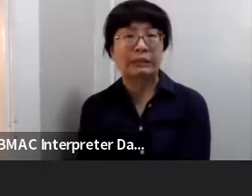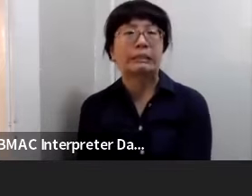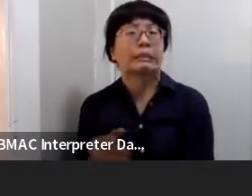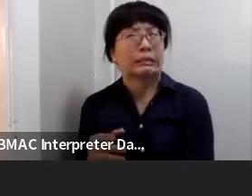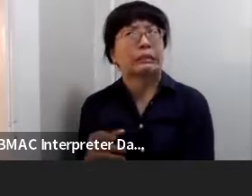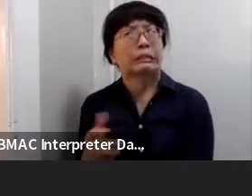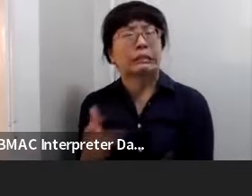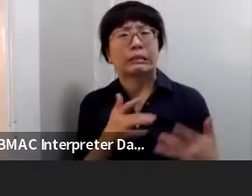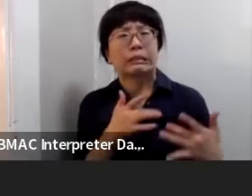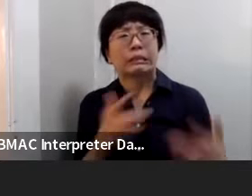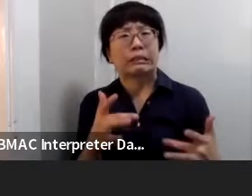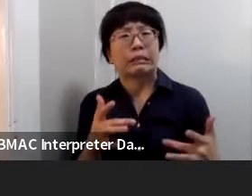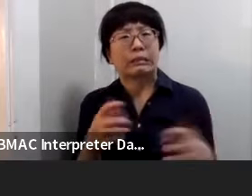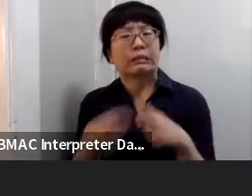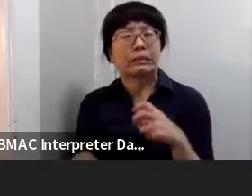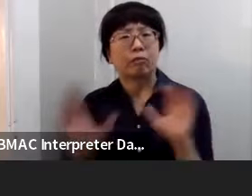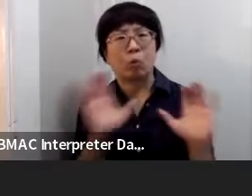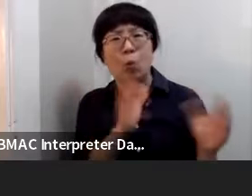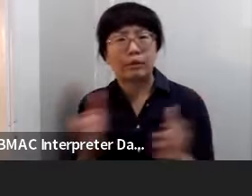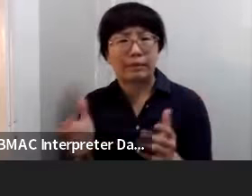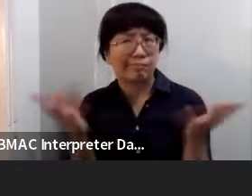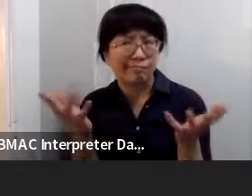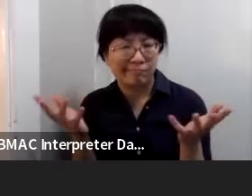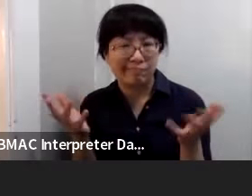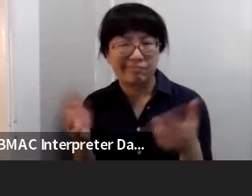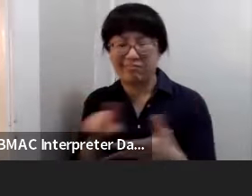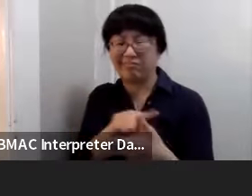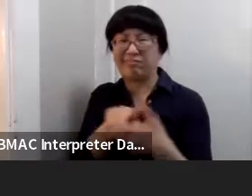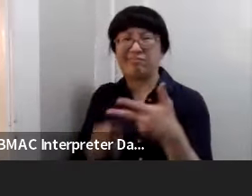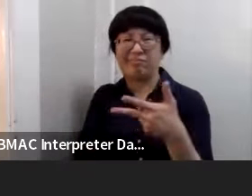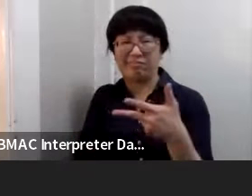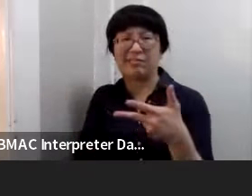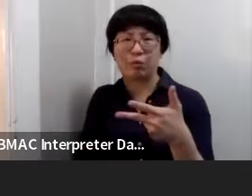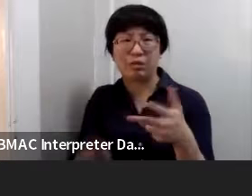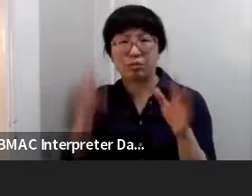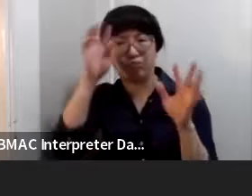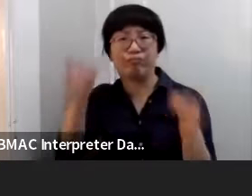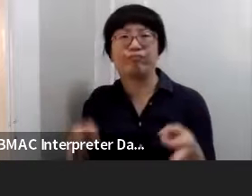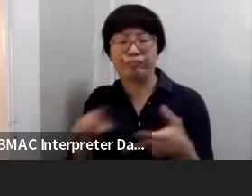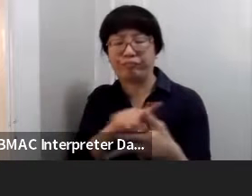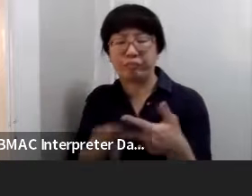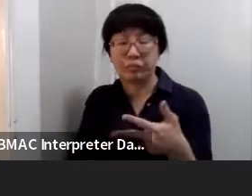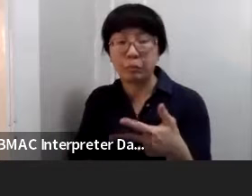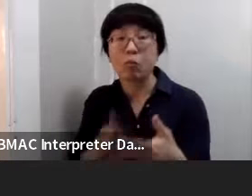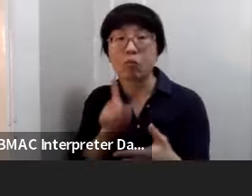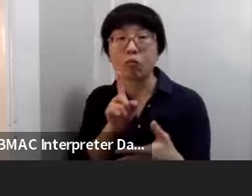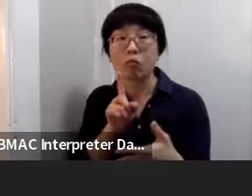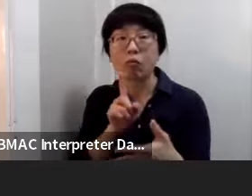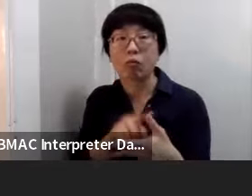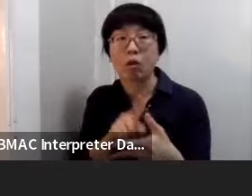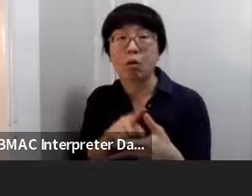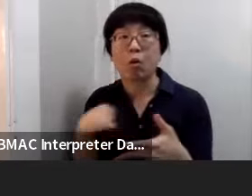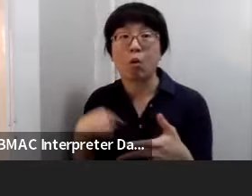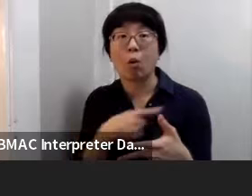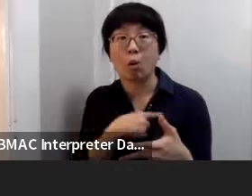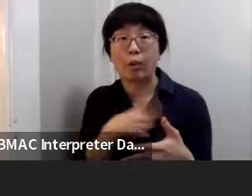this is how we define it. There are three main ways we define historically difficult courses. And we, Dr. Jolly, work